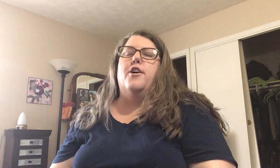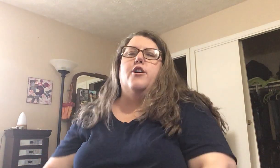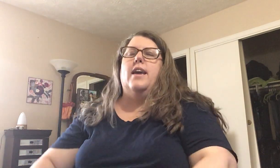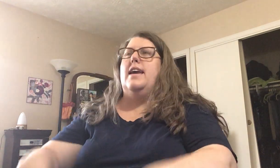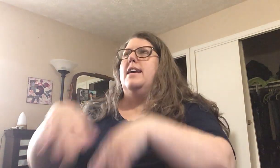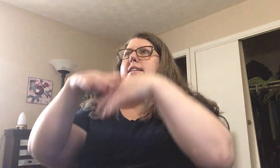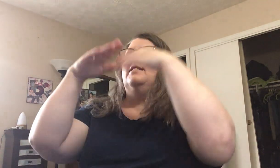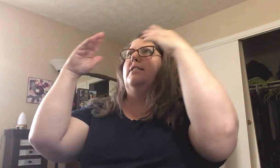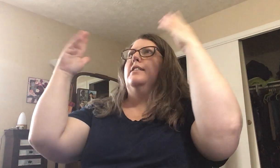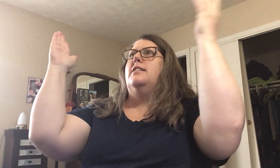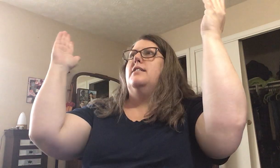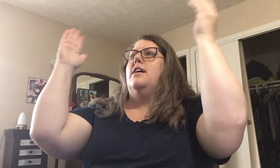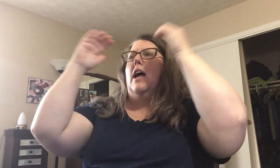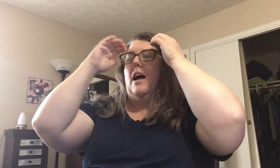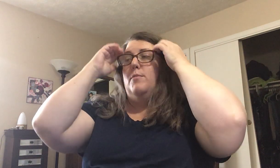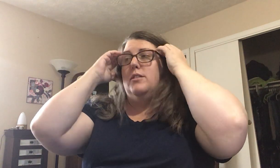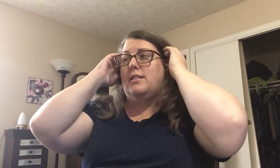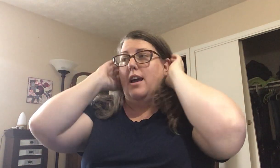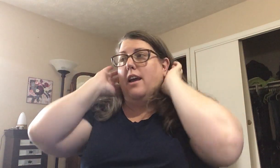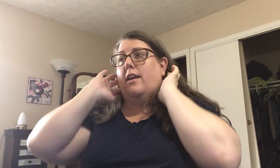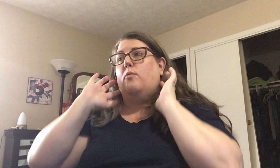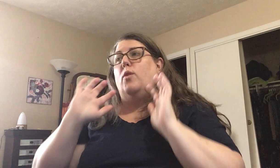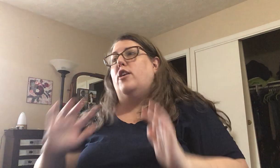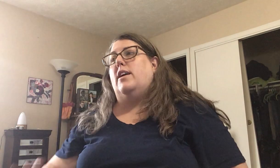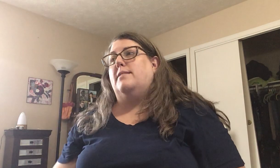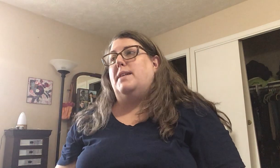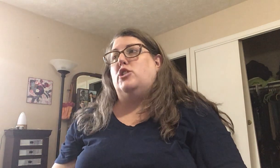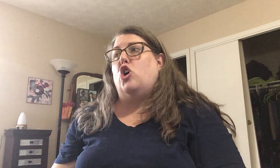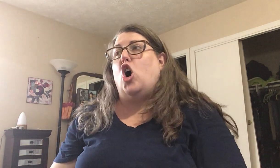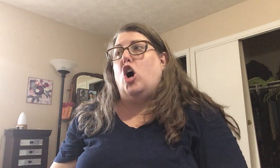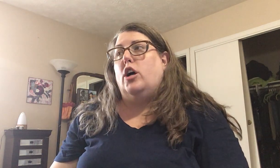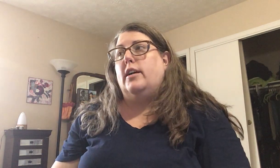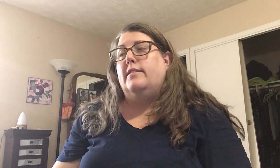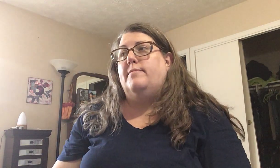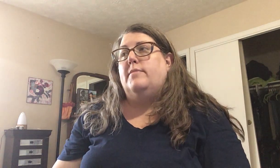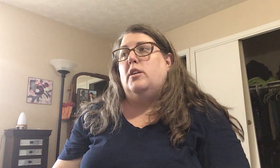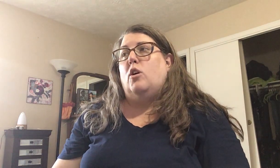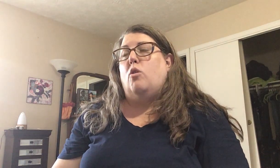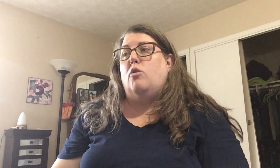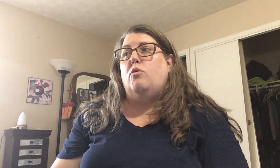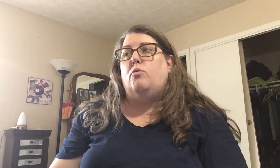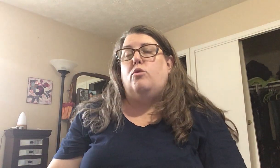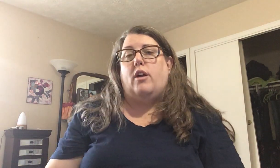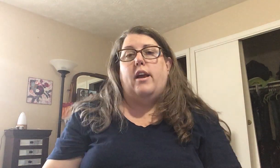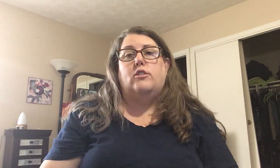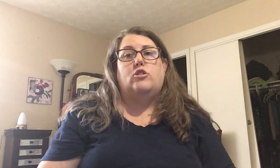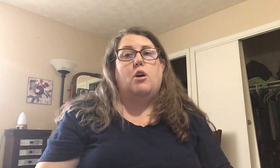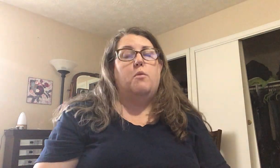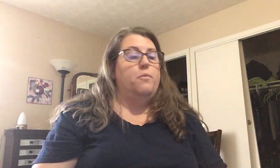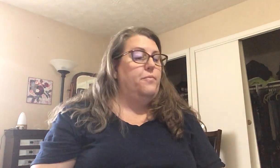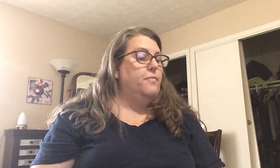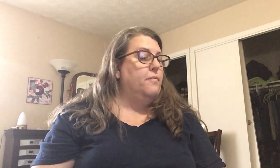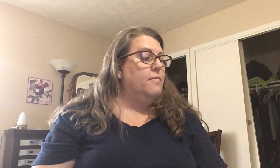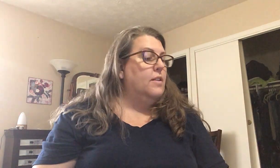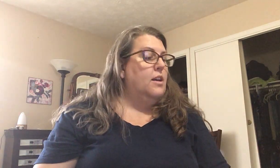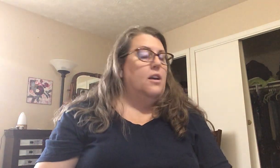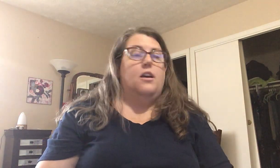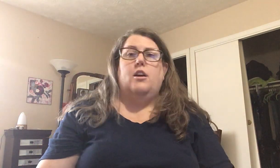Where is, I'm going to say, where is my dog? Or, okay, so,